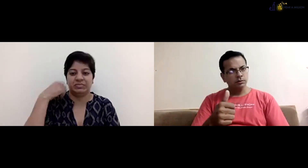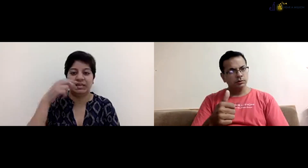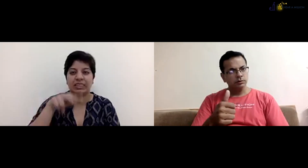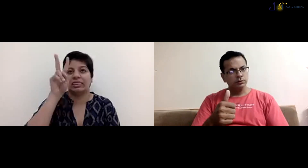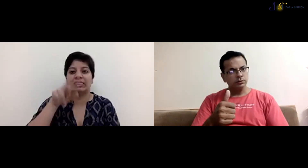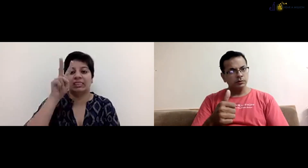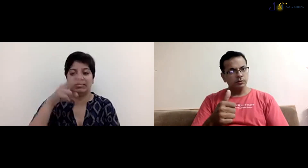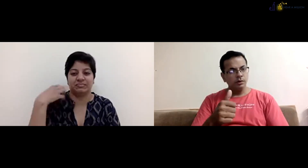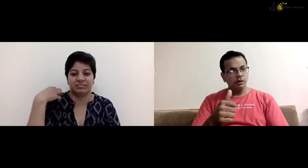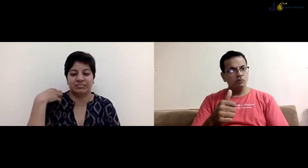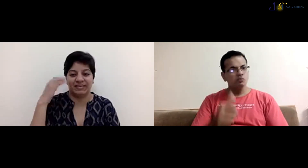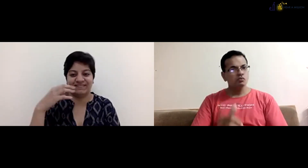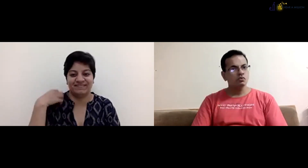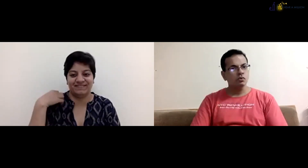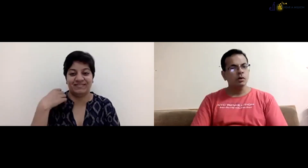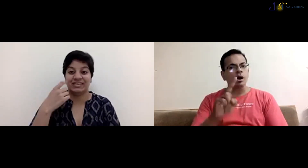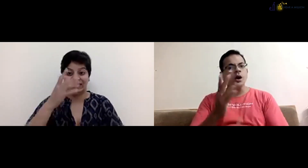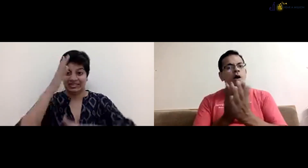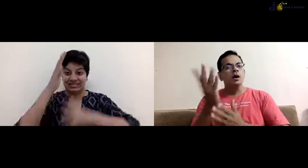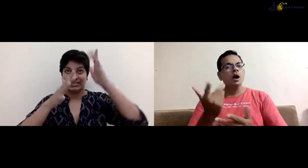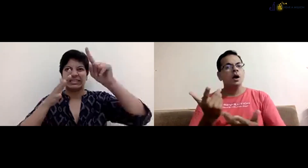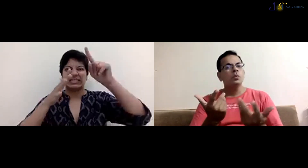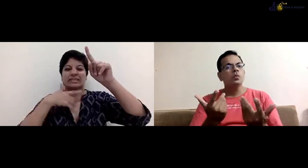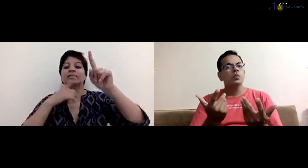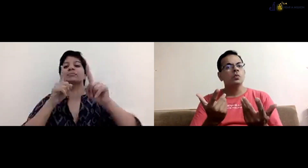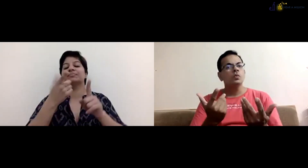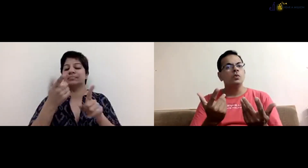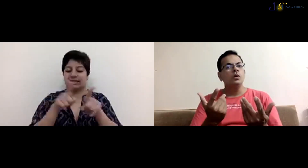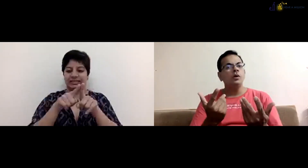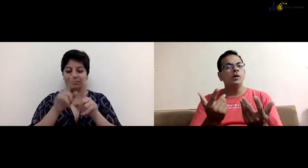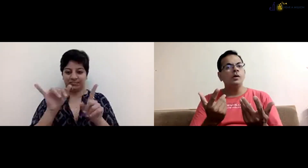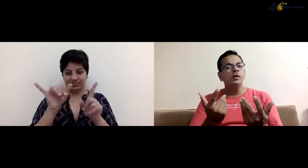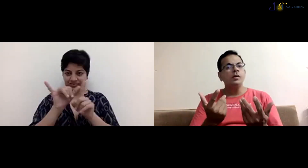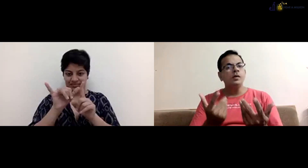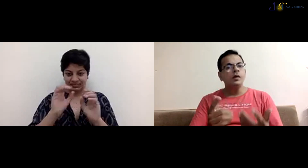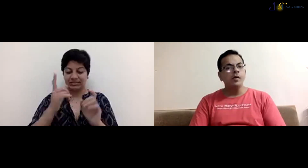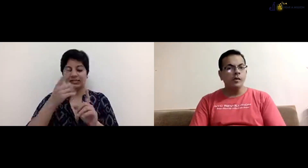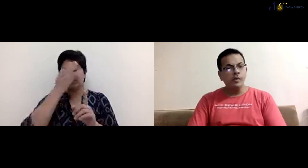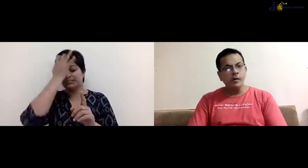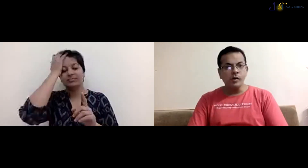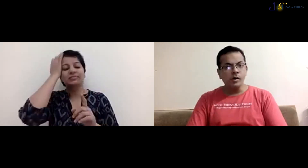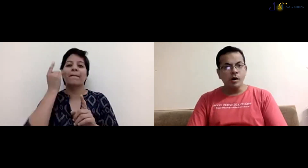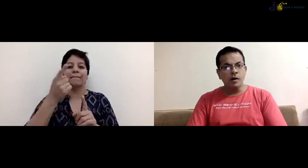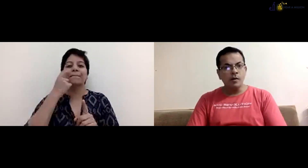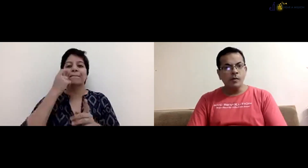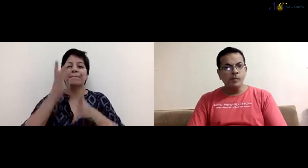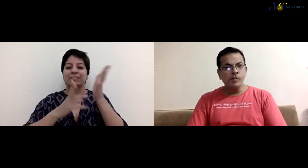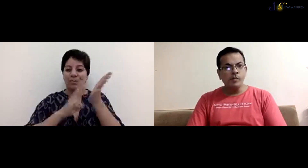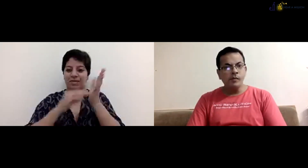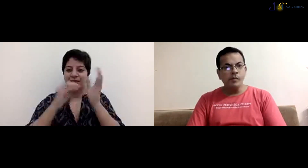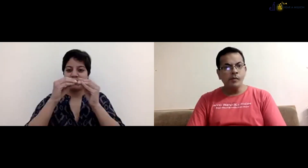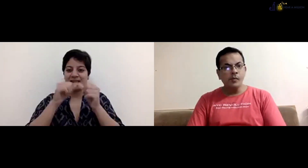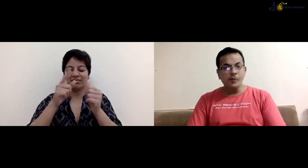captioning? No, there's some problem. I couldn't see the closed captioning. So what could be the way for you, right? So on YouTube,